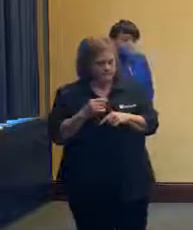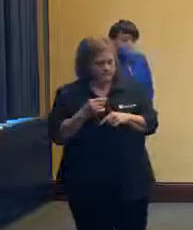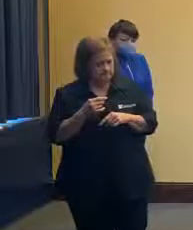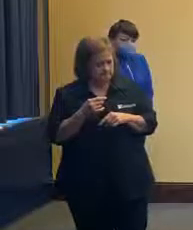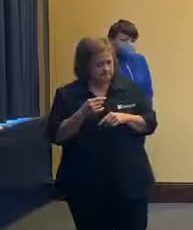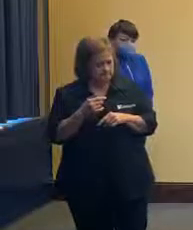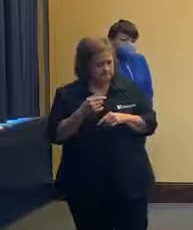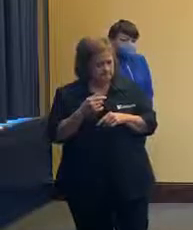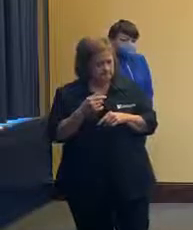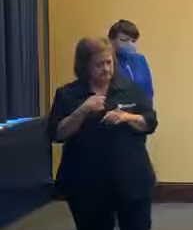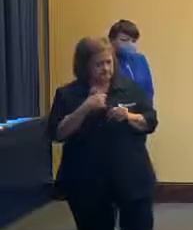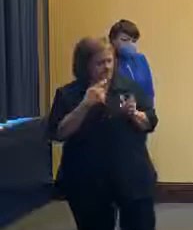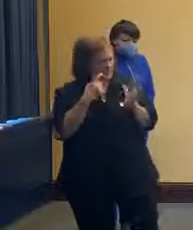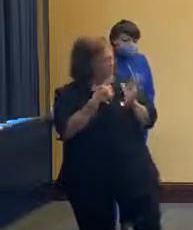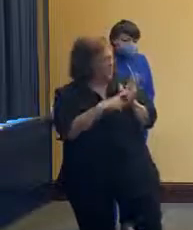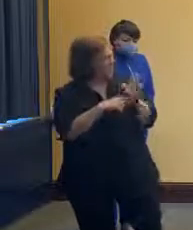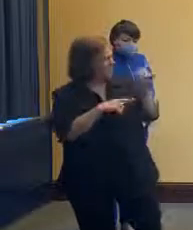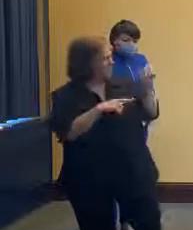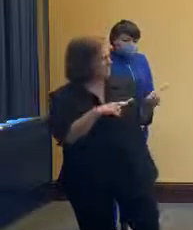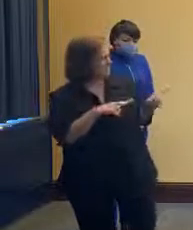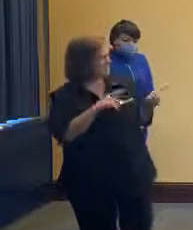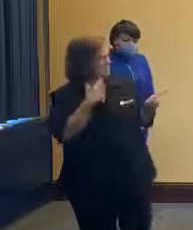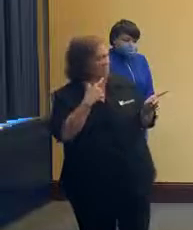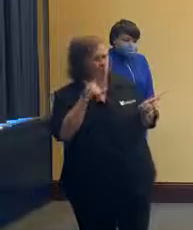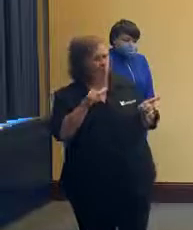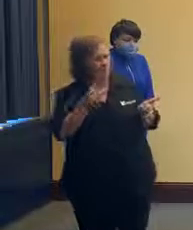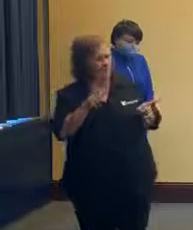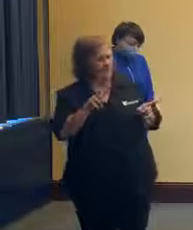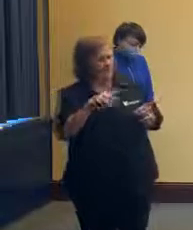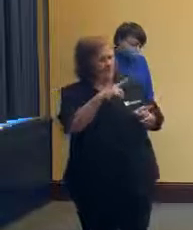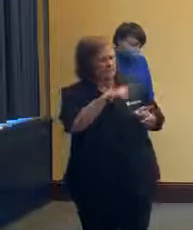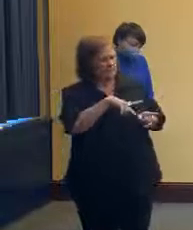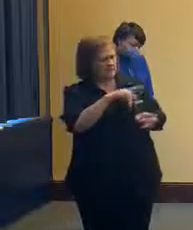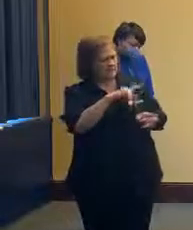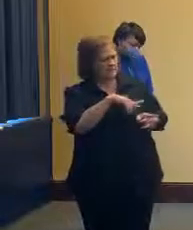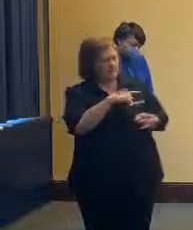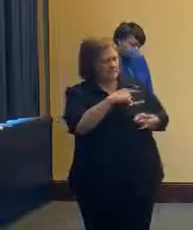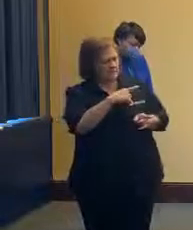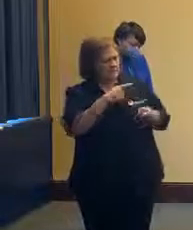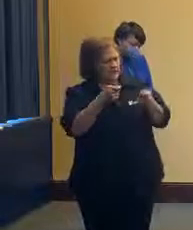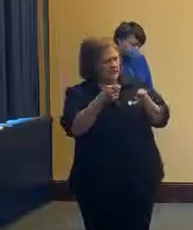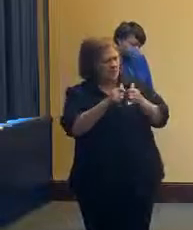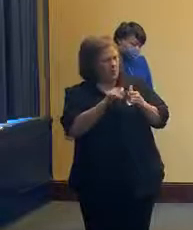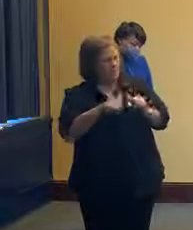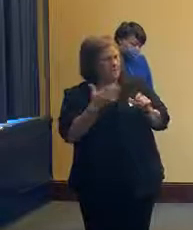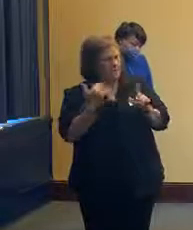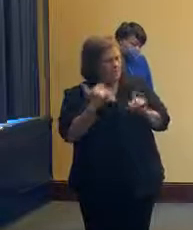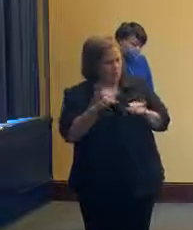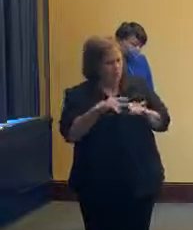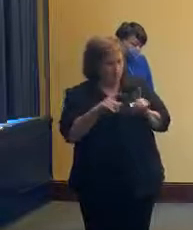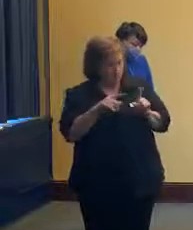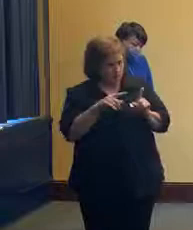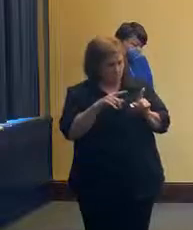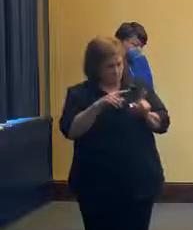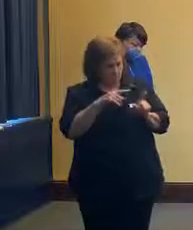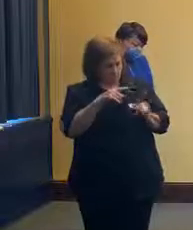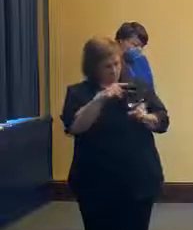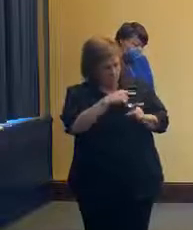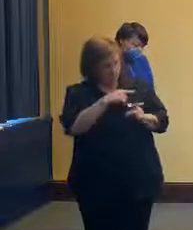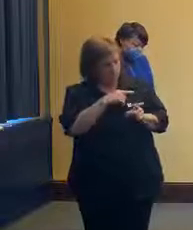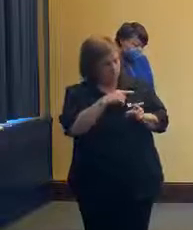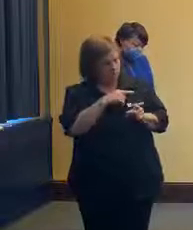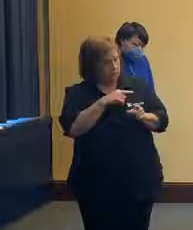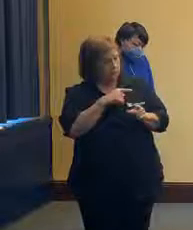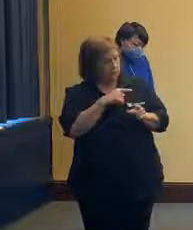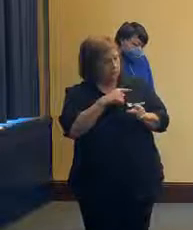couldn't help but notice some of the steps that Las Vegas is taking here, and obviously this is something you've dealt with before, but I'm wondering if you're taking a second look or having any